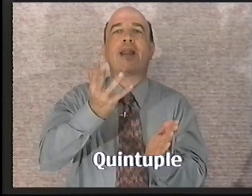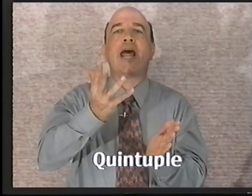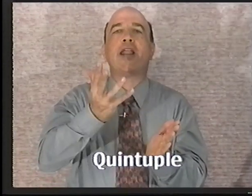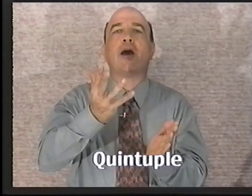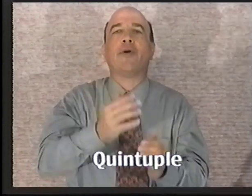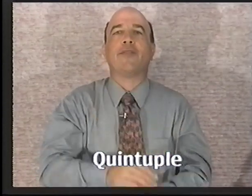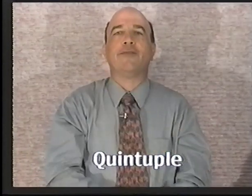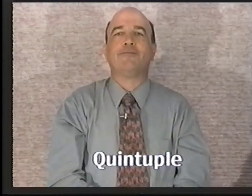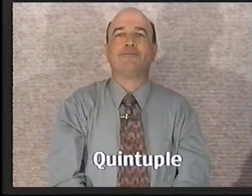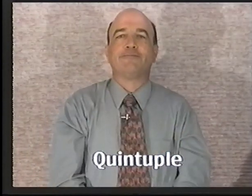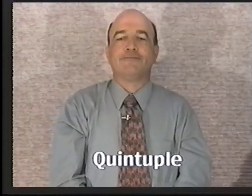Quintuple.